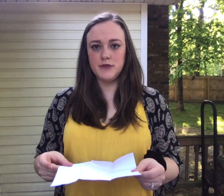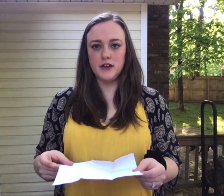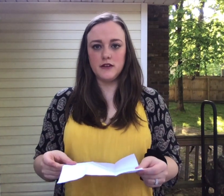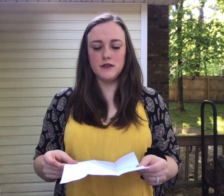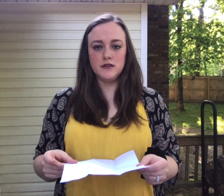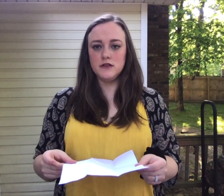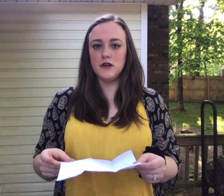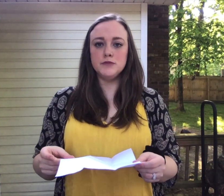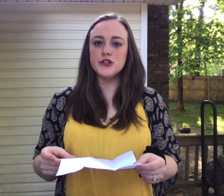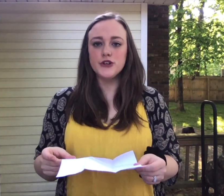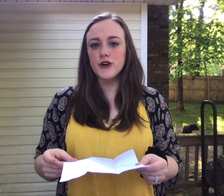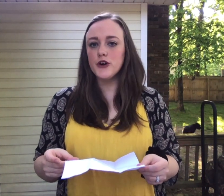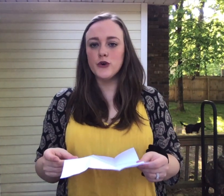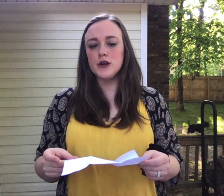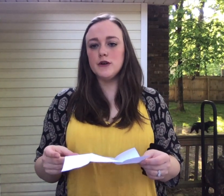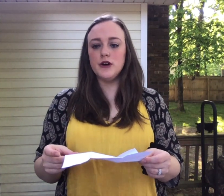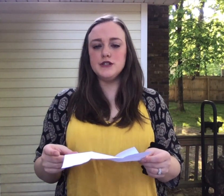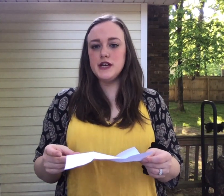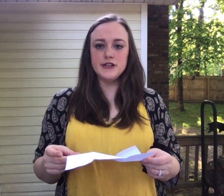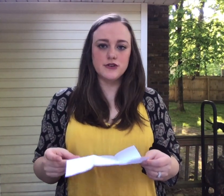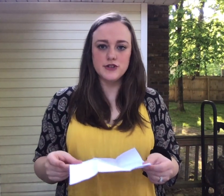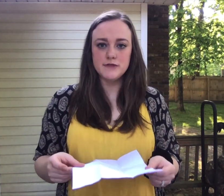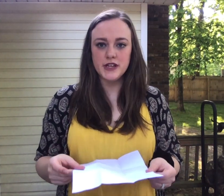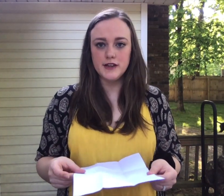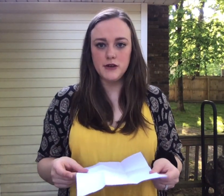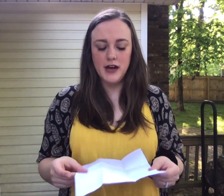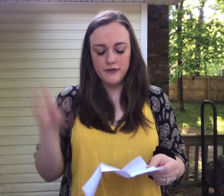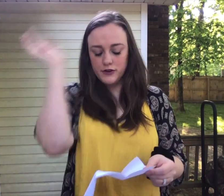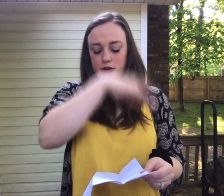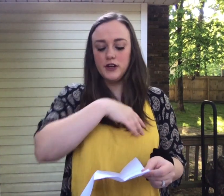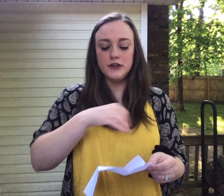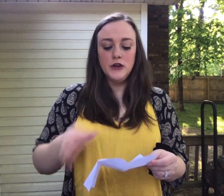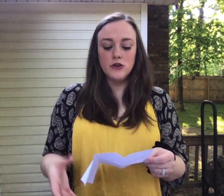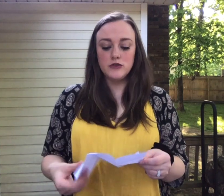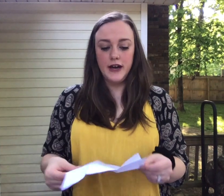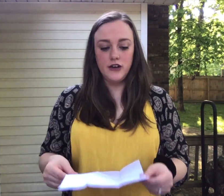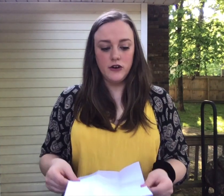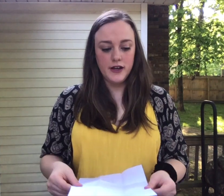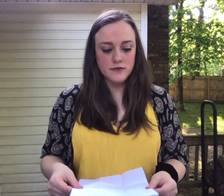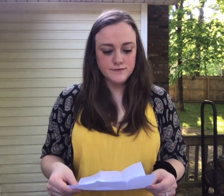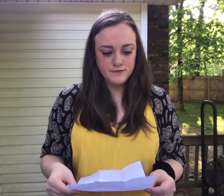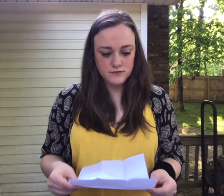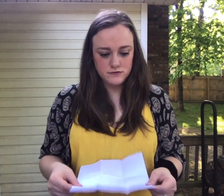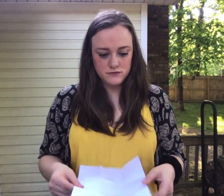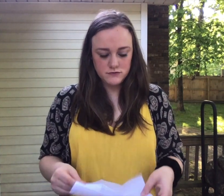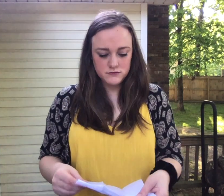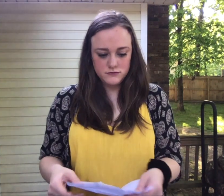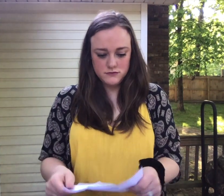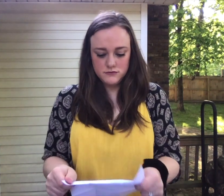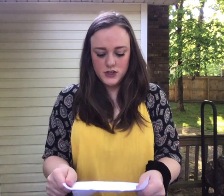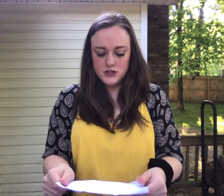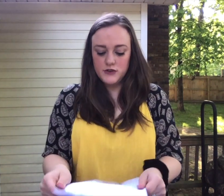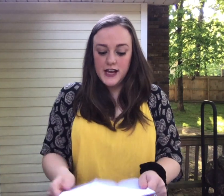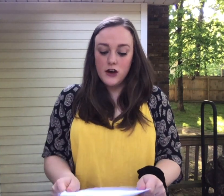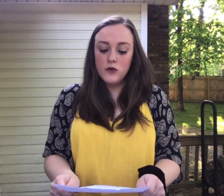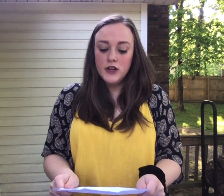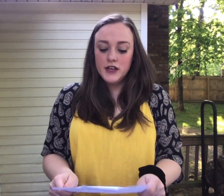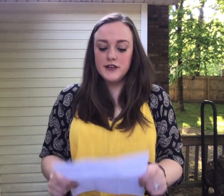Something, a book or a desk or something that you have where you can write on it. So now, if you